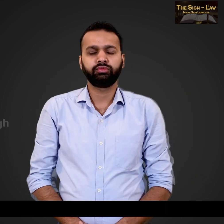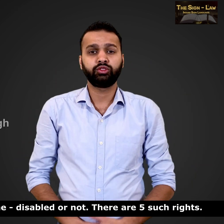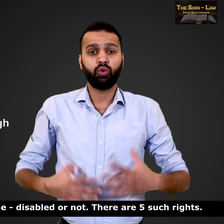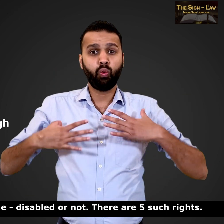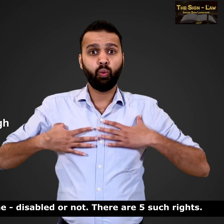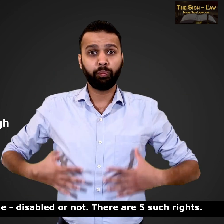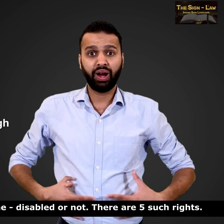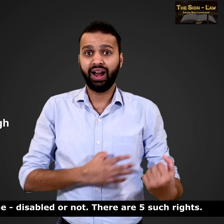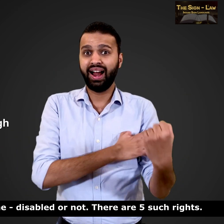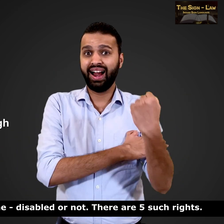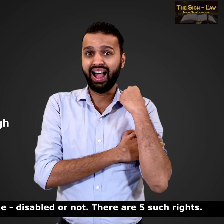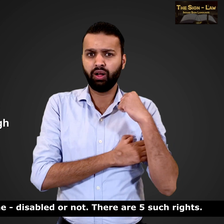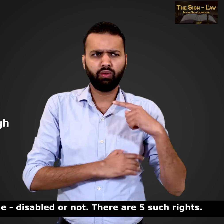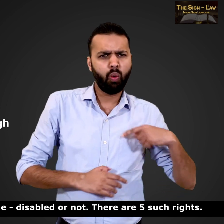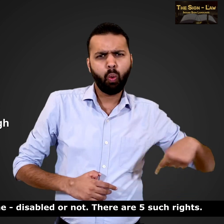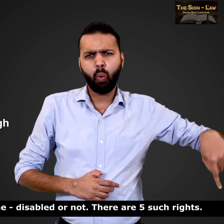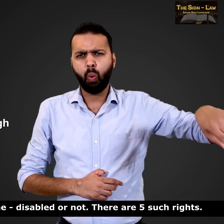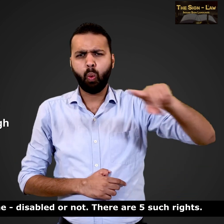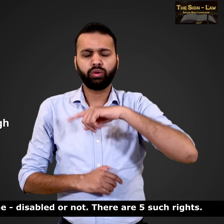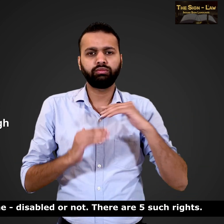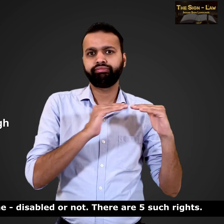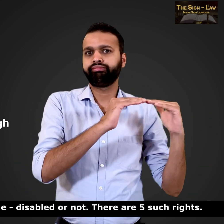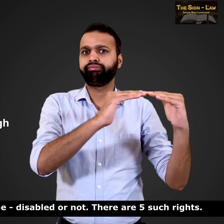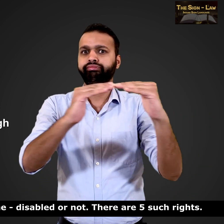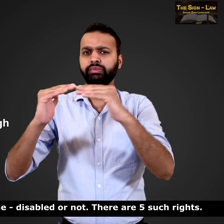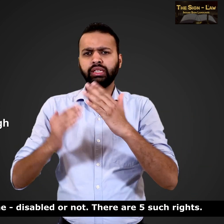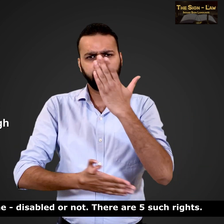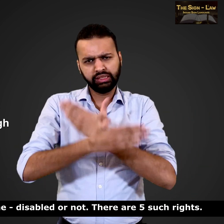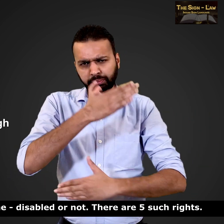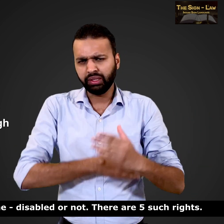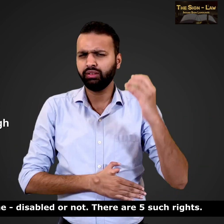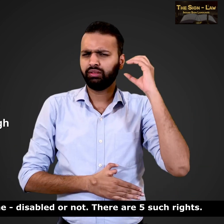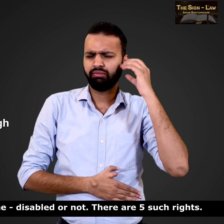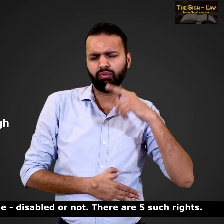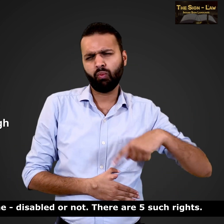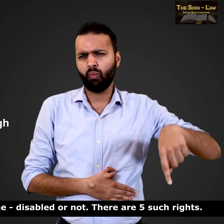These rights are common for everyone, disabled or not. There are five such rights.